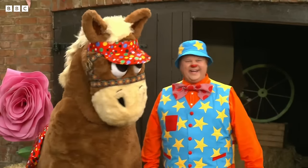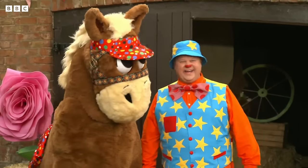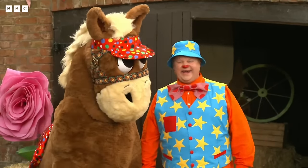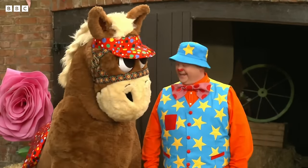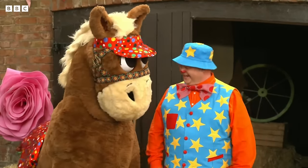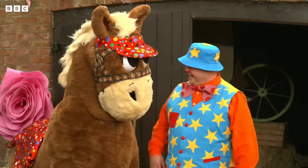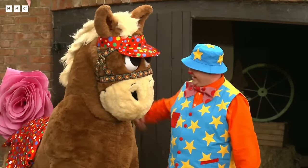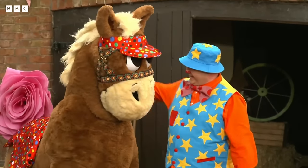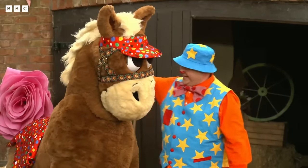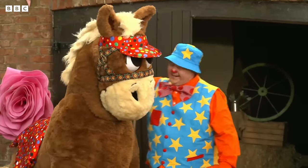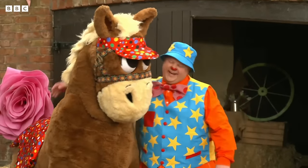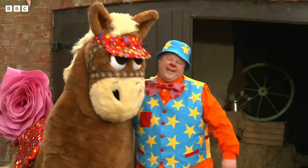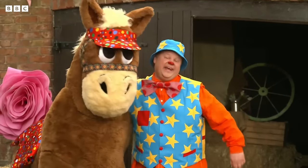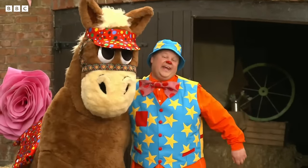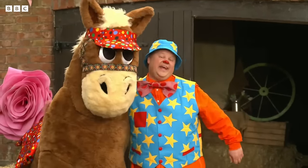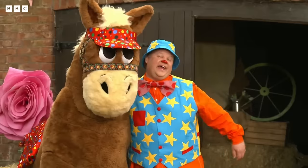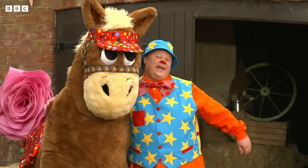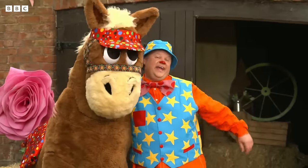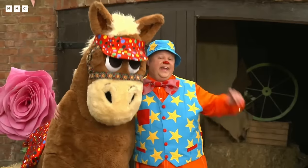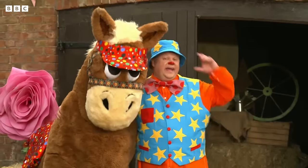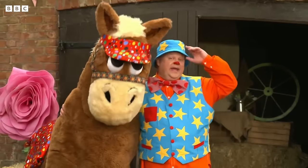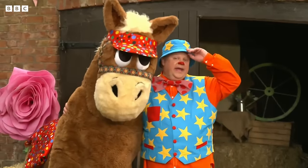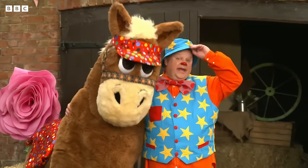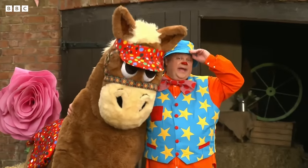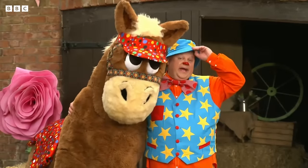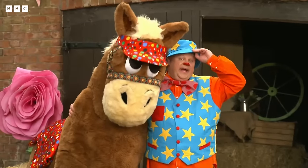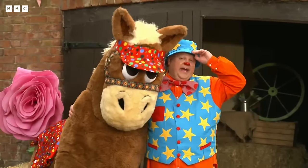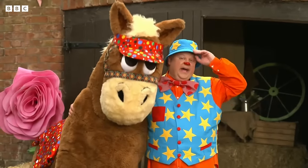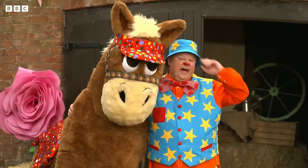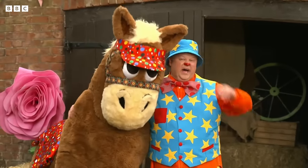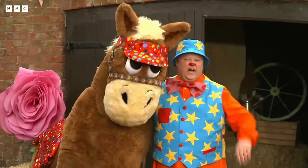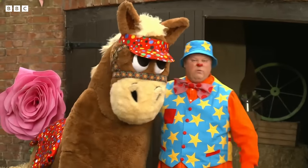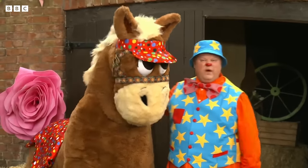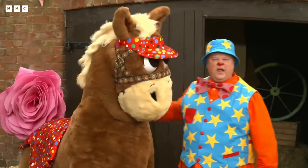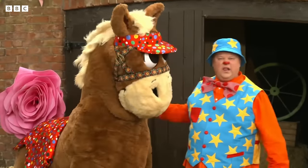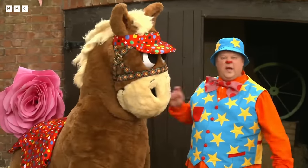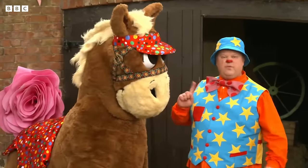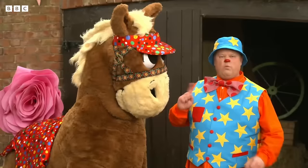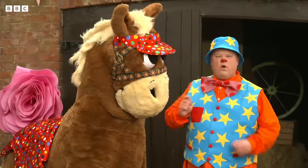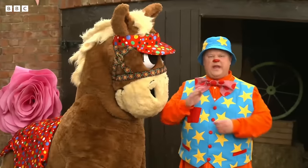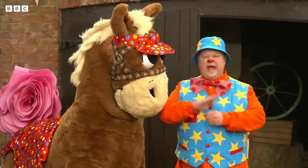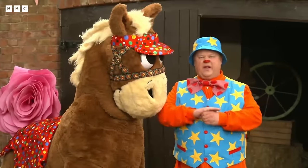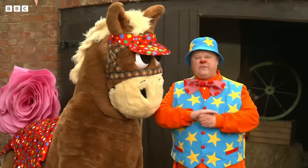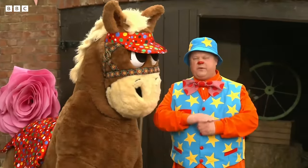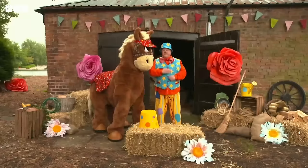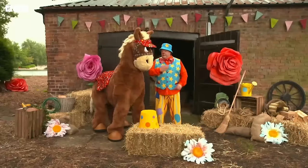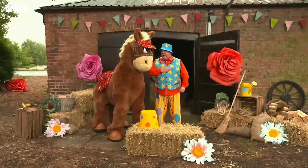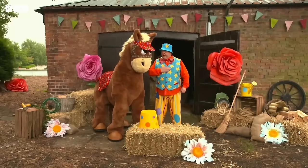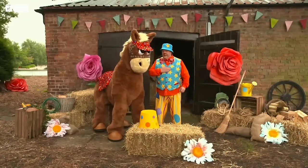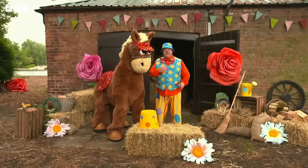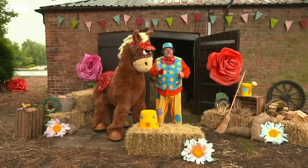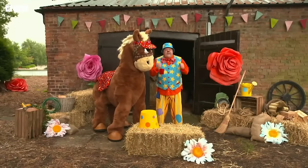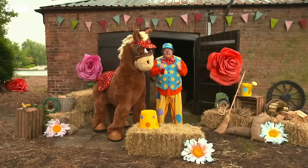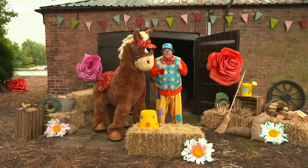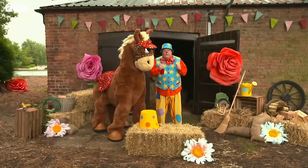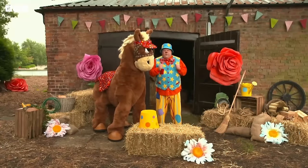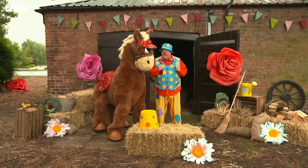I think Spotty's still feeling a bit hot, Mr Tumble. What else would you like to cool